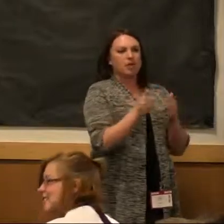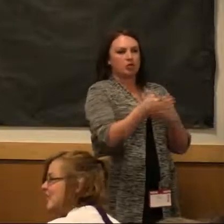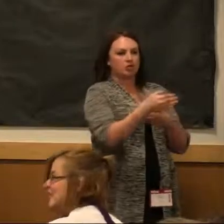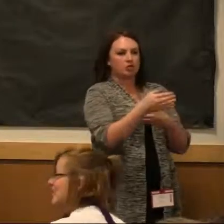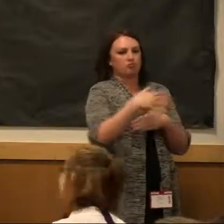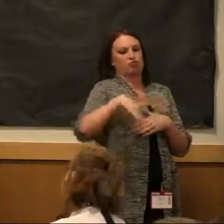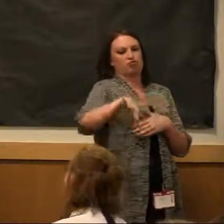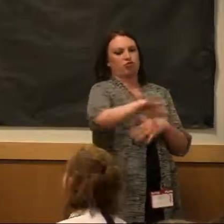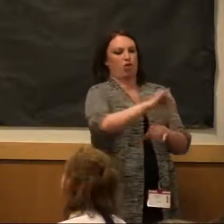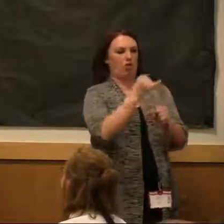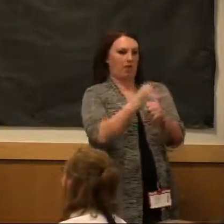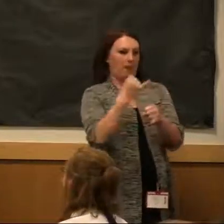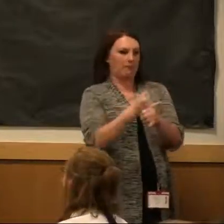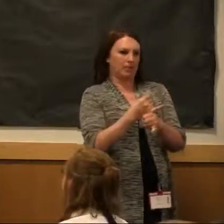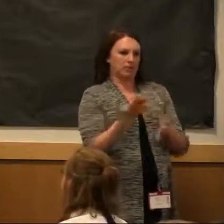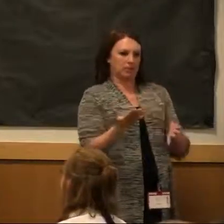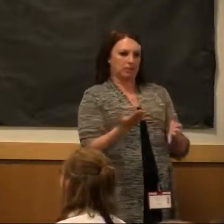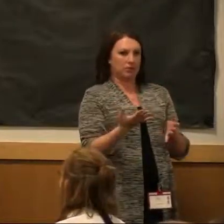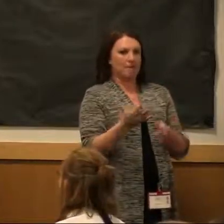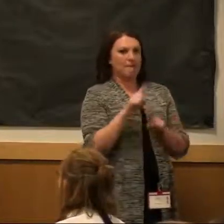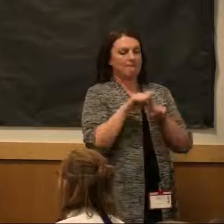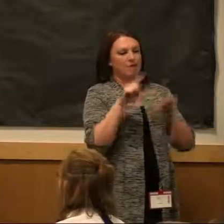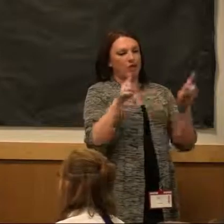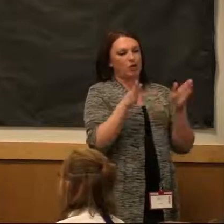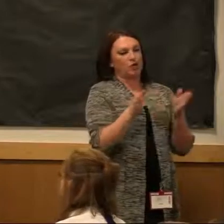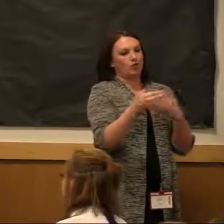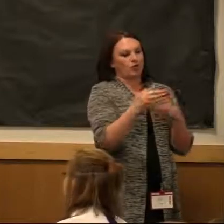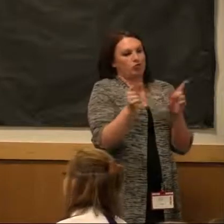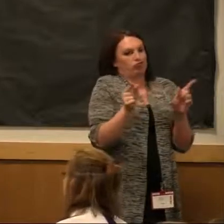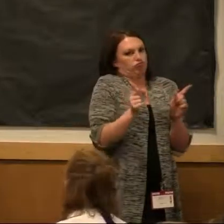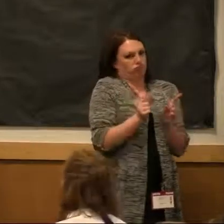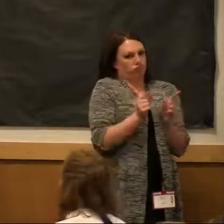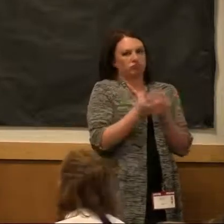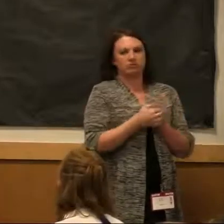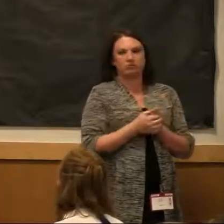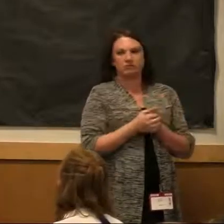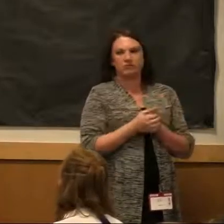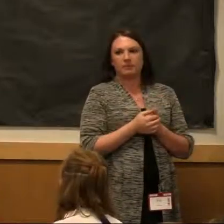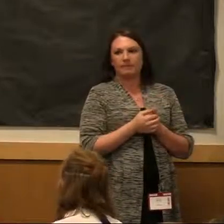campus as well. They are fairly small.